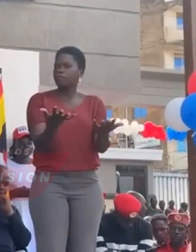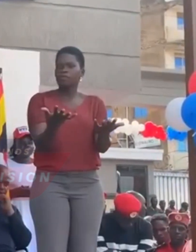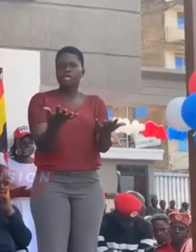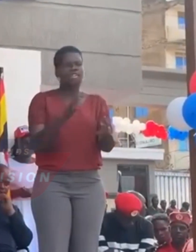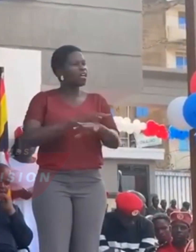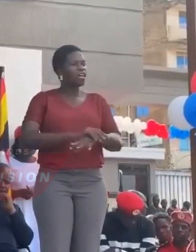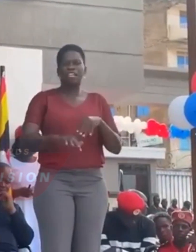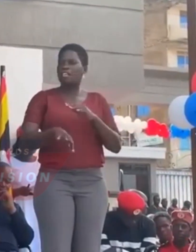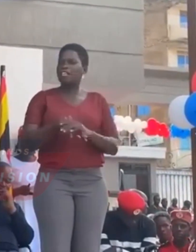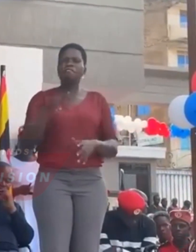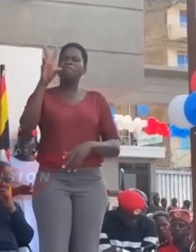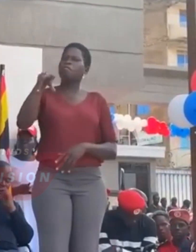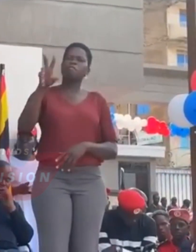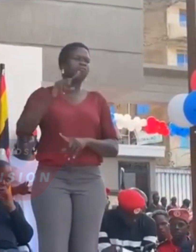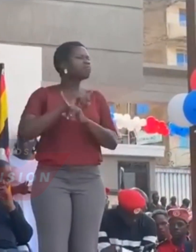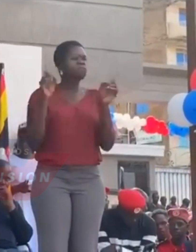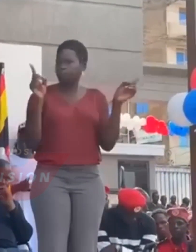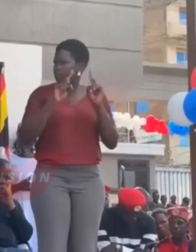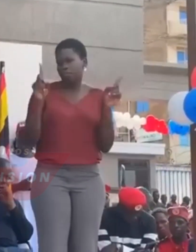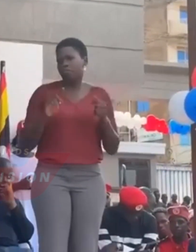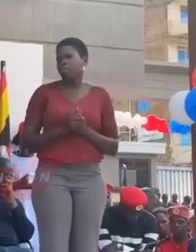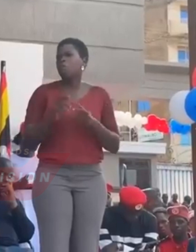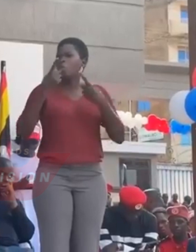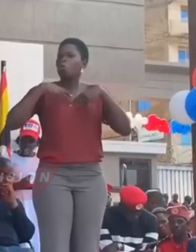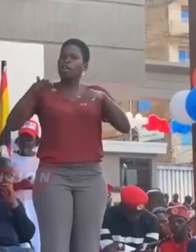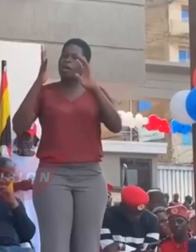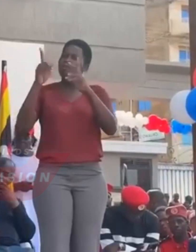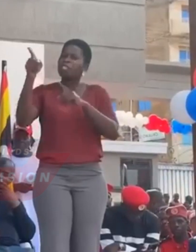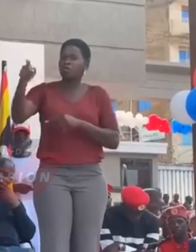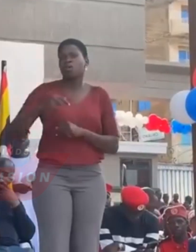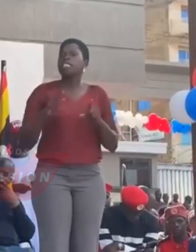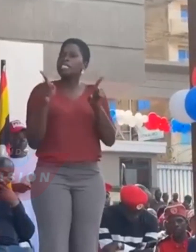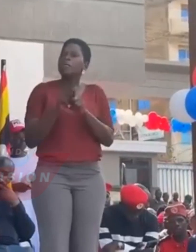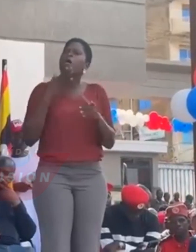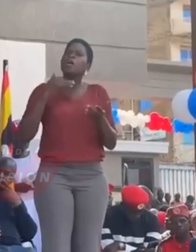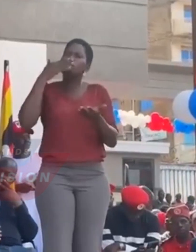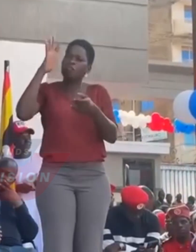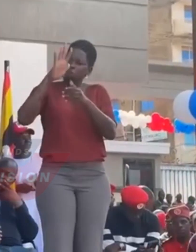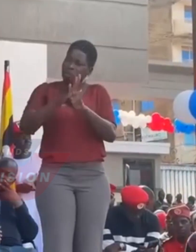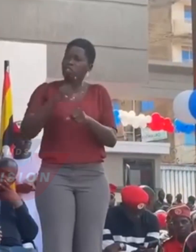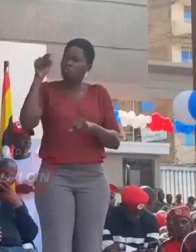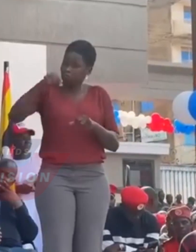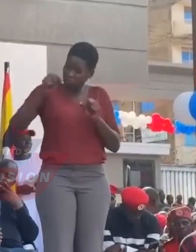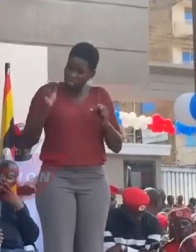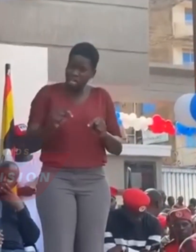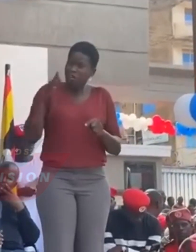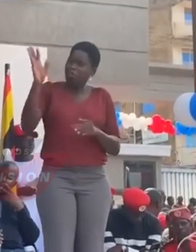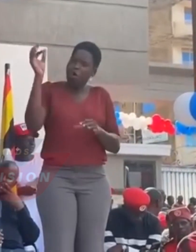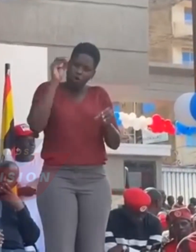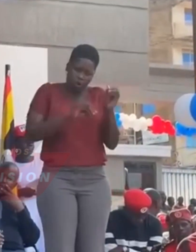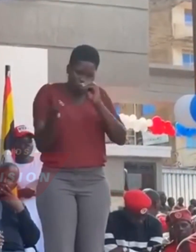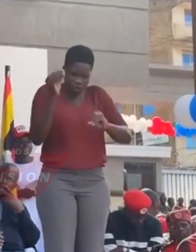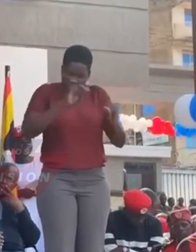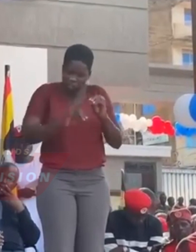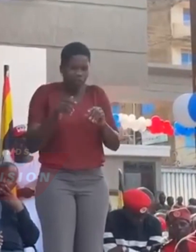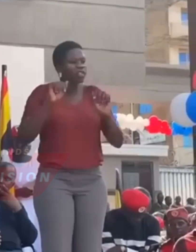is never ever taken for granted. And I want to promise you today that your input and contribution will never